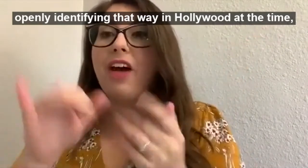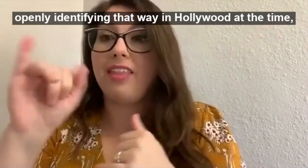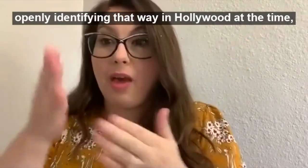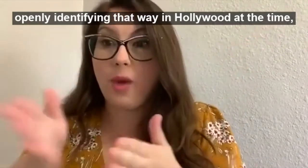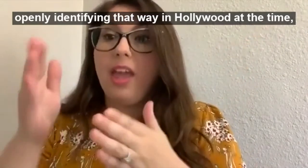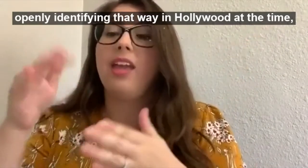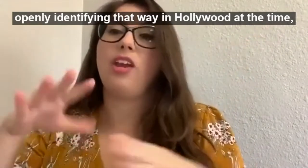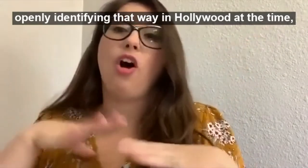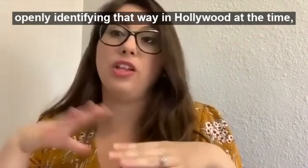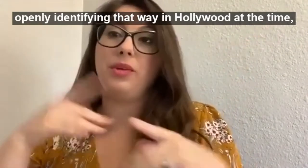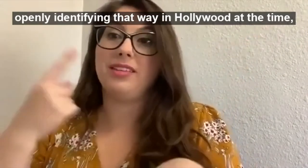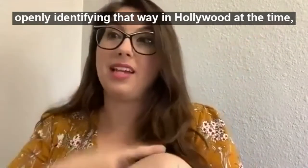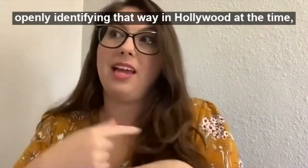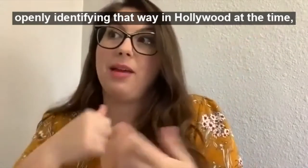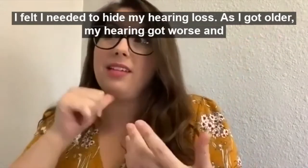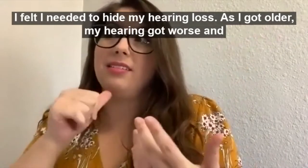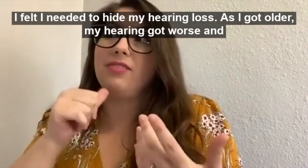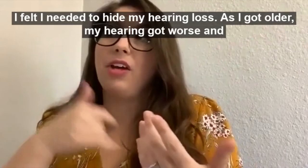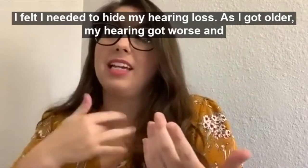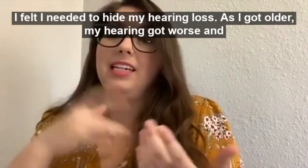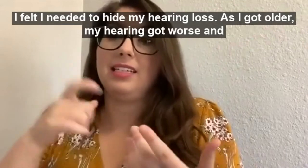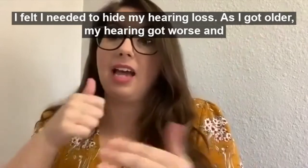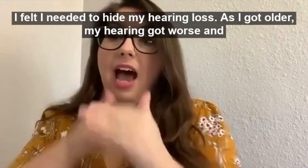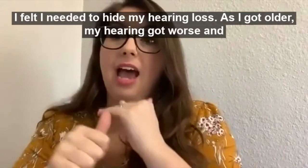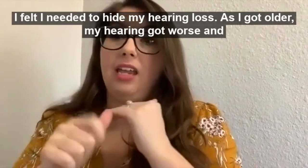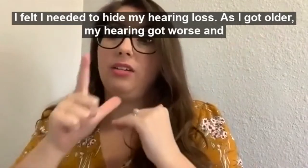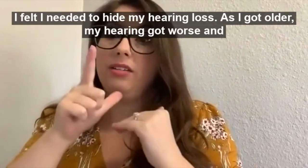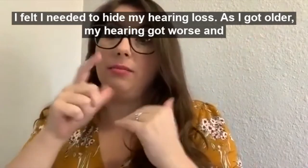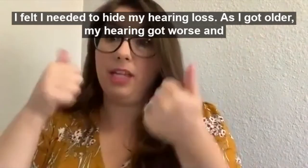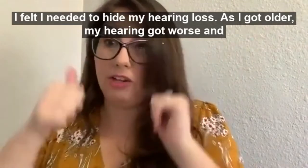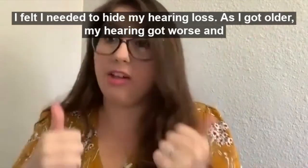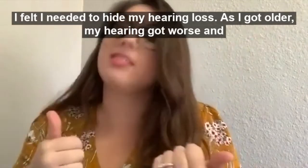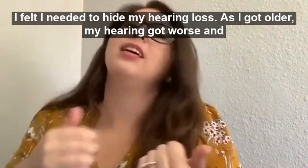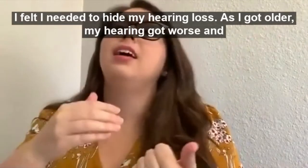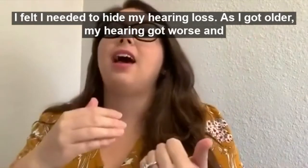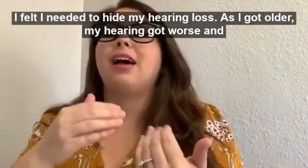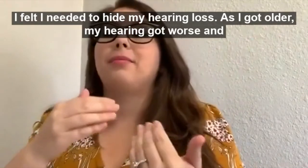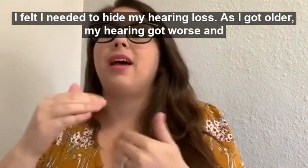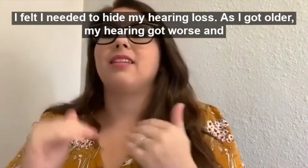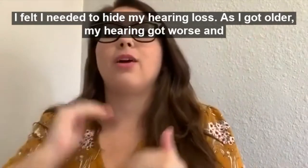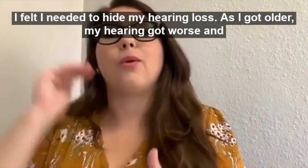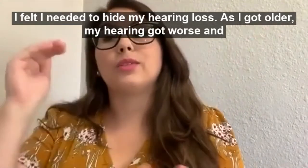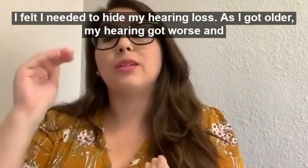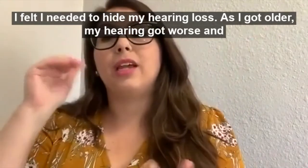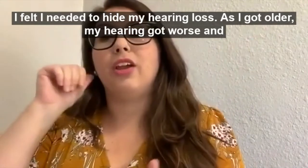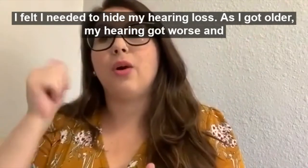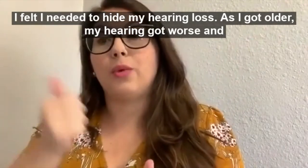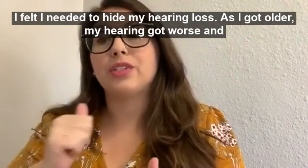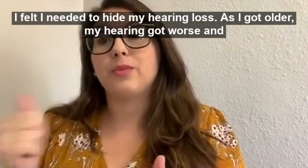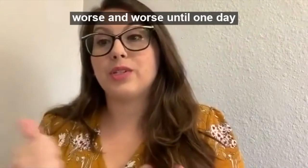that way in Hollywood at the time, I felt I needed to hide my hearing loss. As I got older, my hearing got worse and worse and